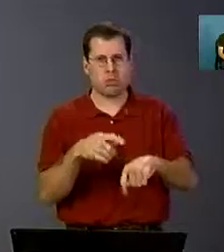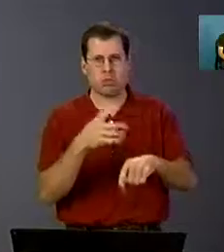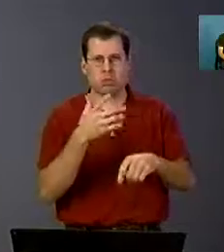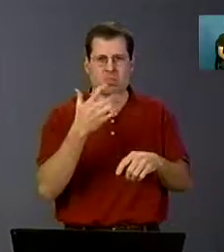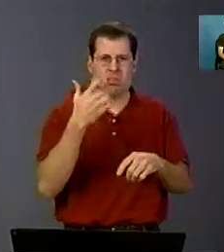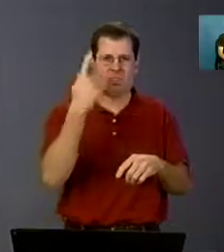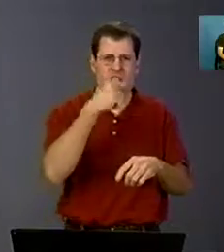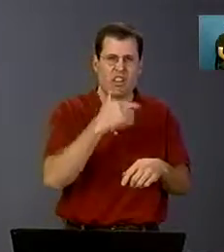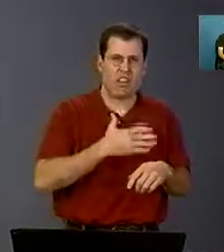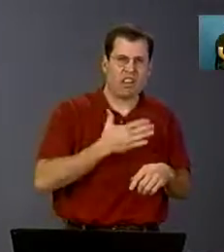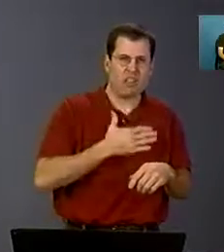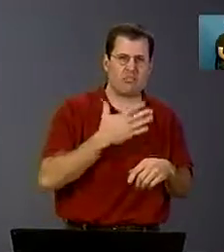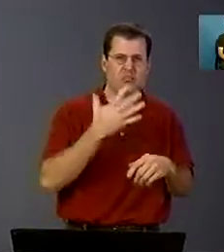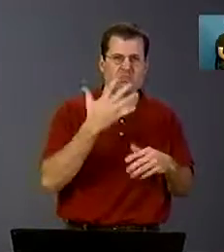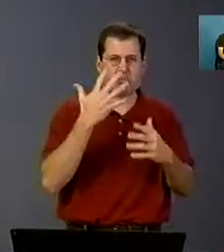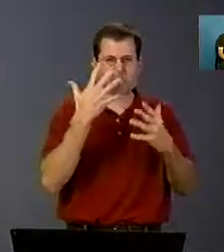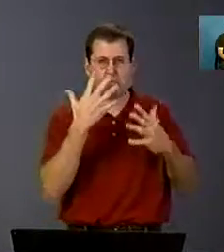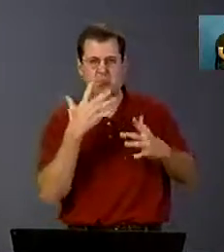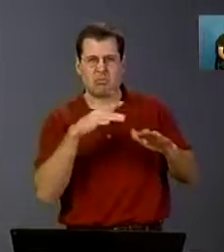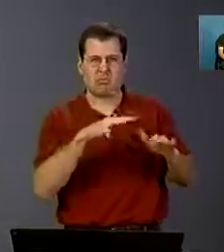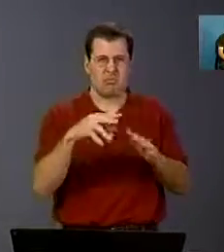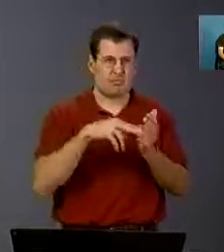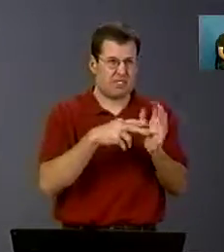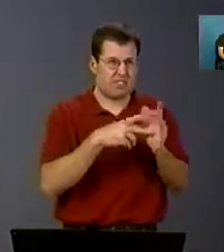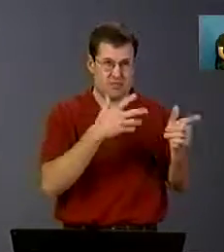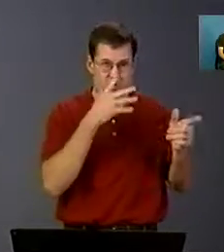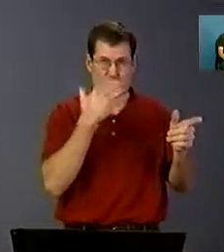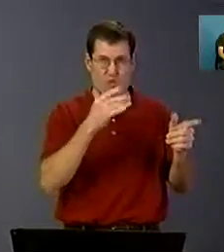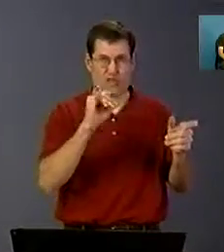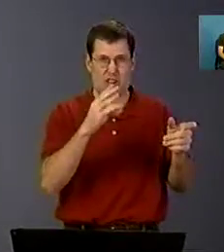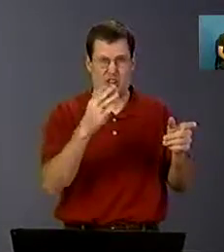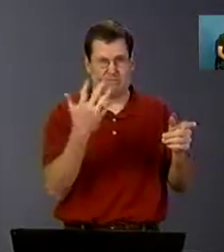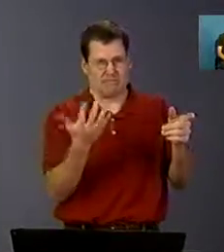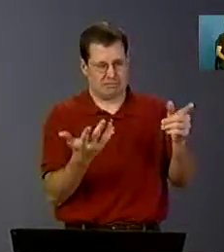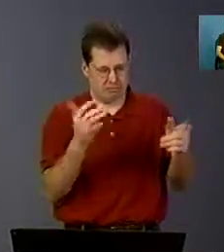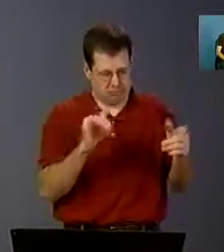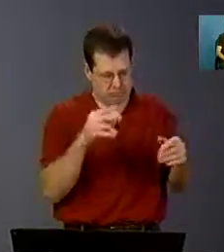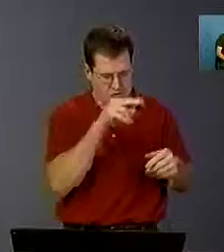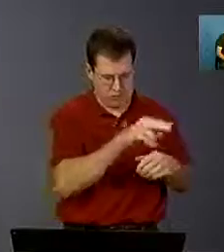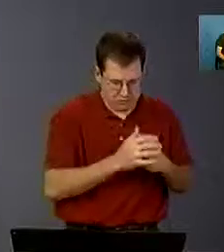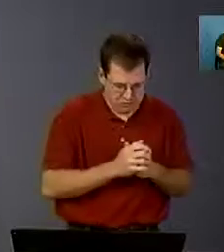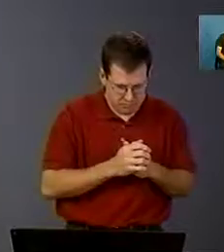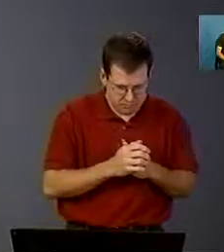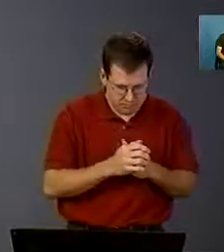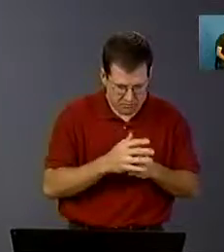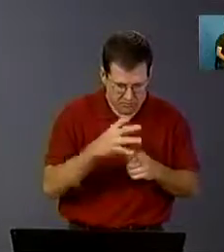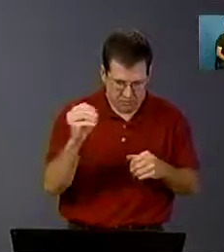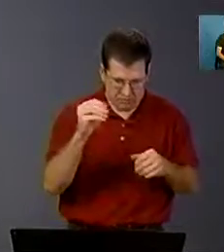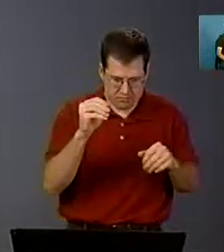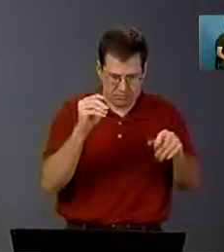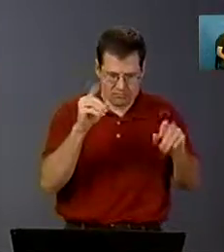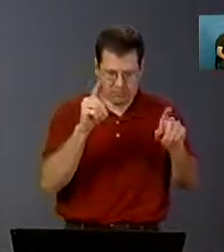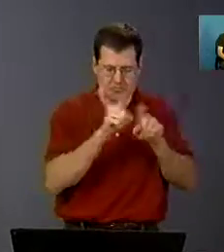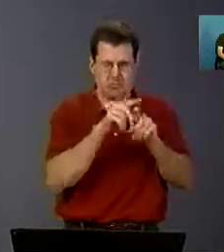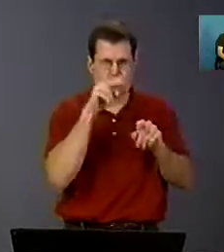Also, does it seem like the employees there are really happy with their job, or does it seem like they're kind of out of it, sluggish, and not